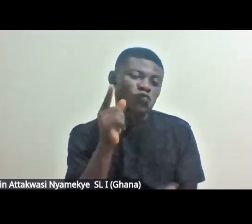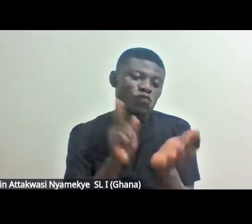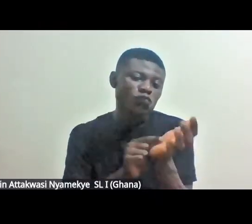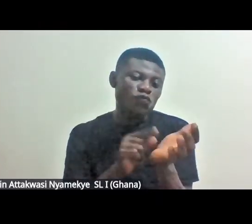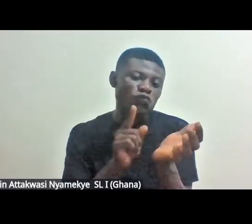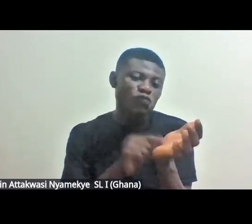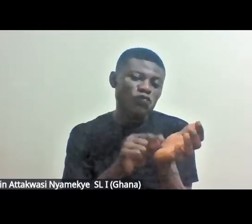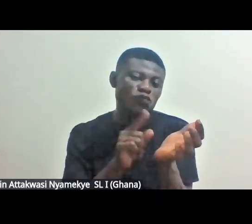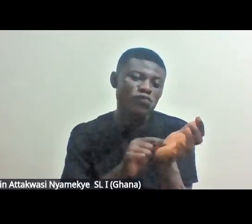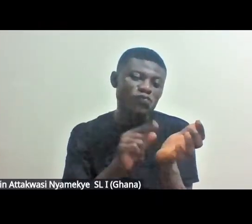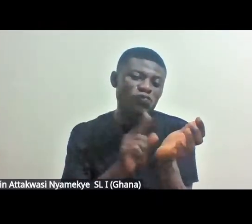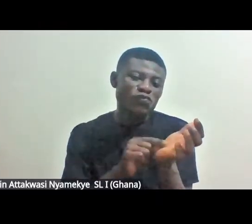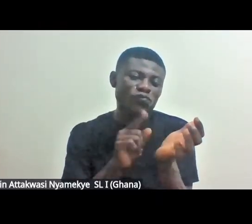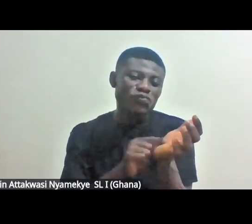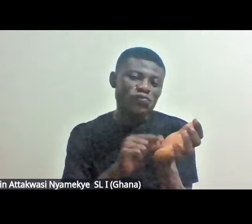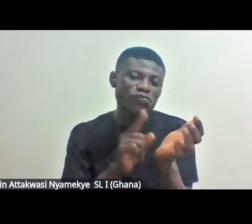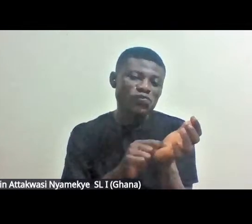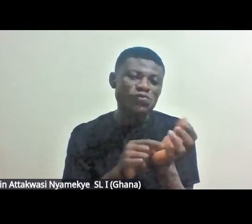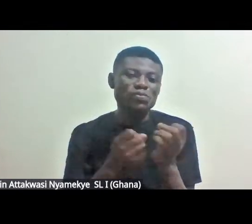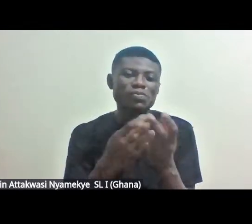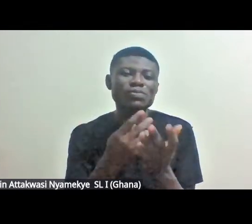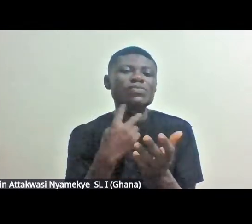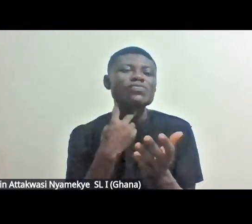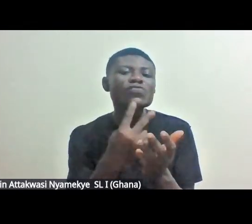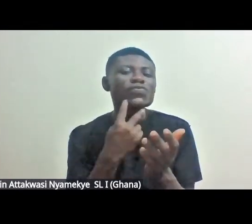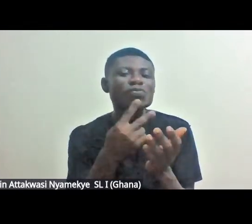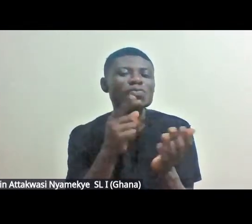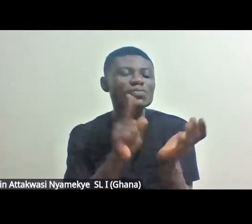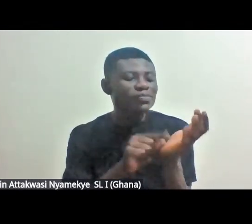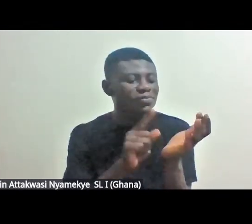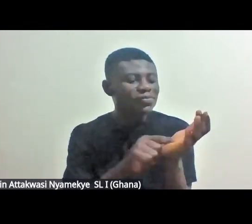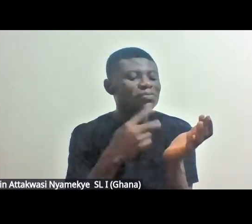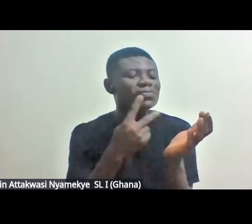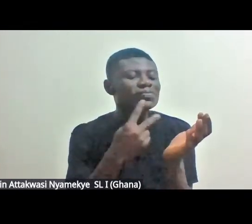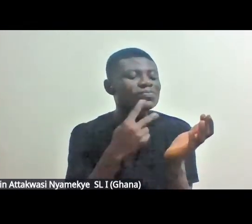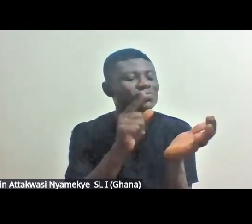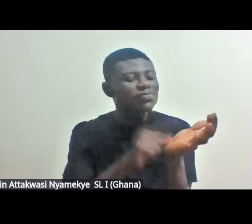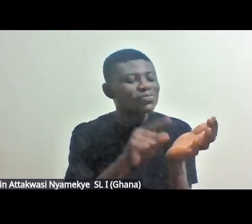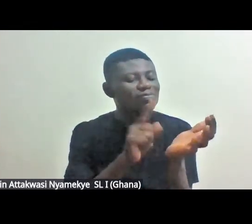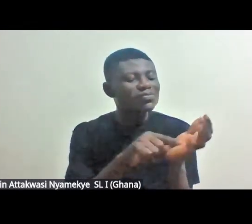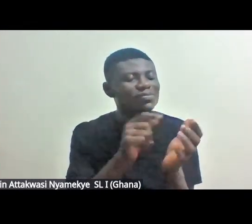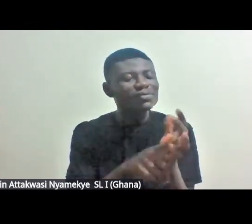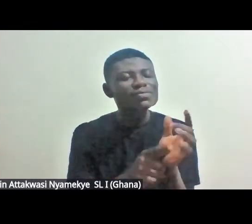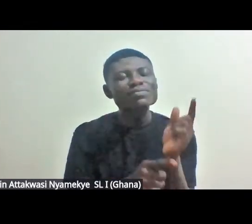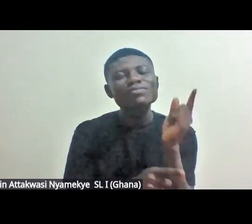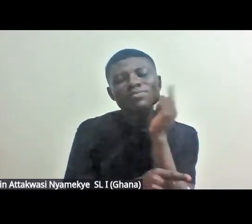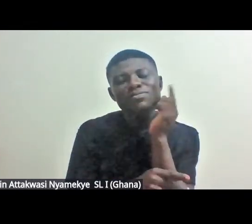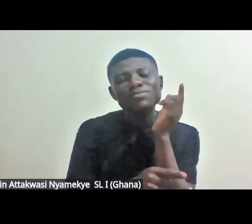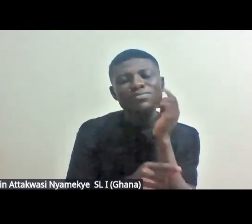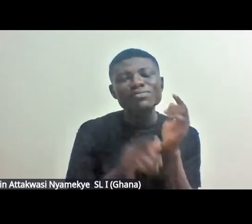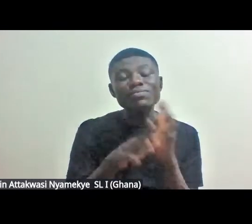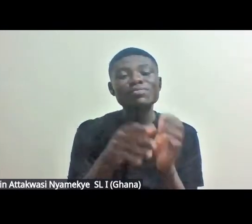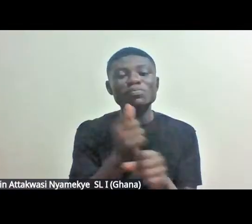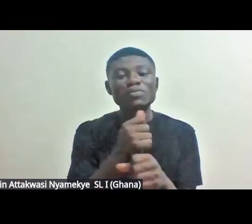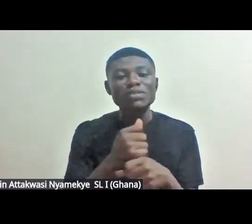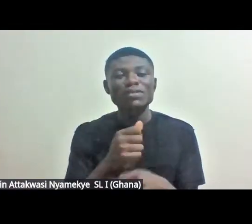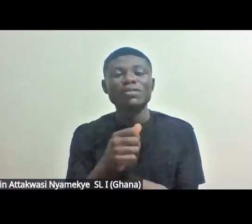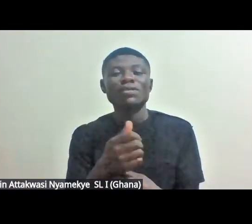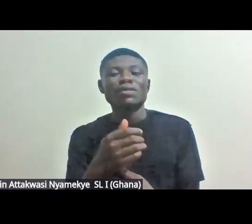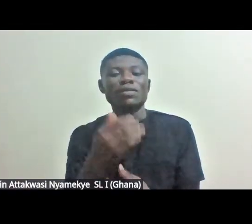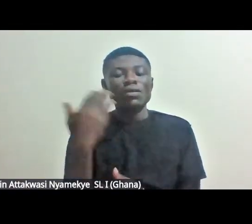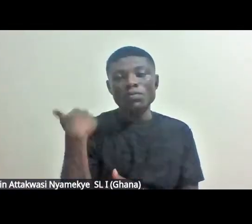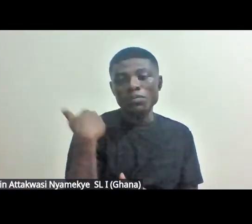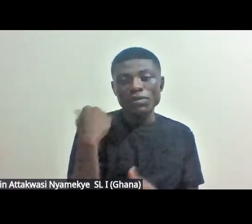A lot of record voice notes, record audio recordings, set a reminder from Deborah.